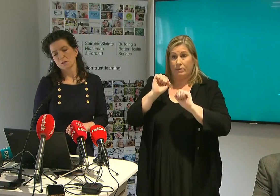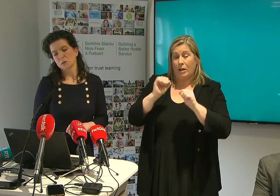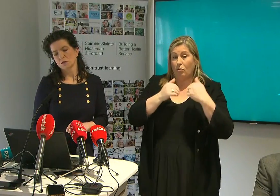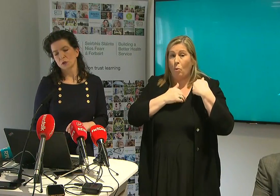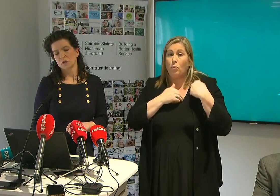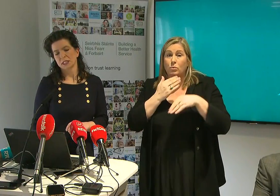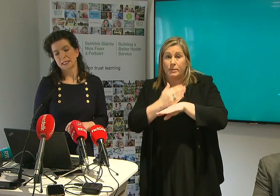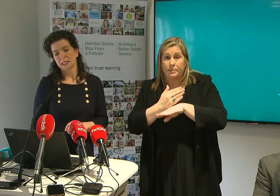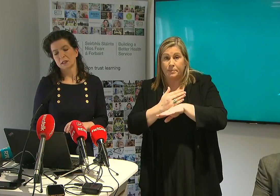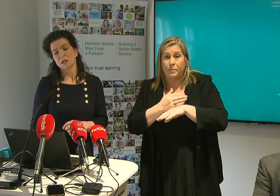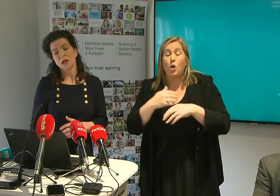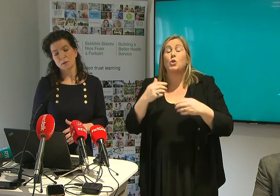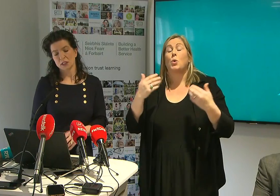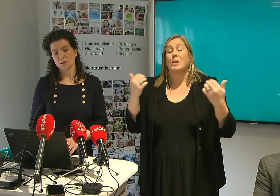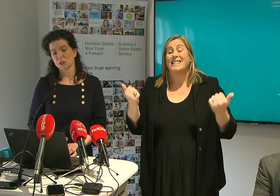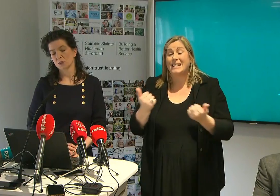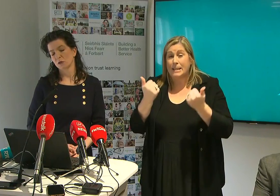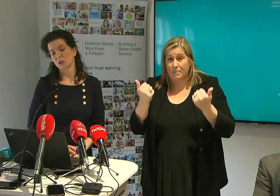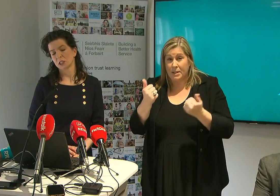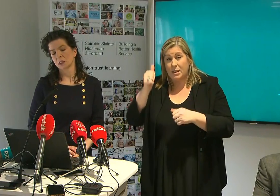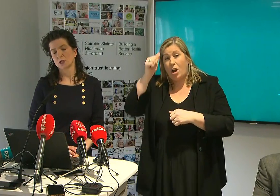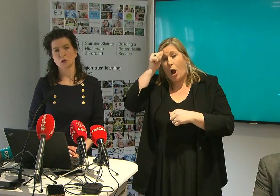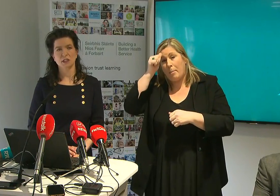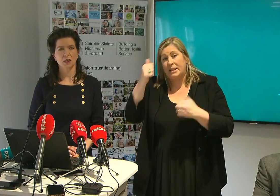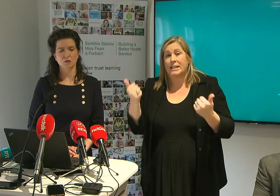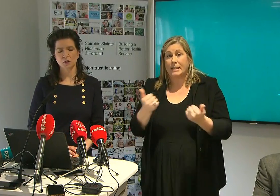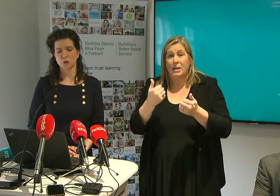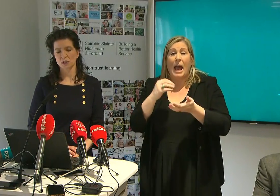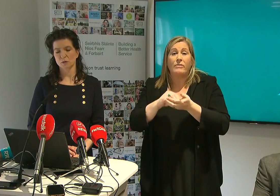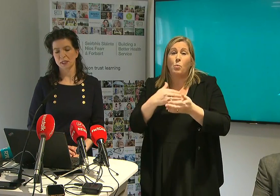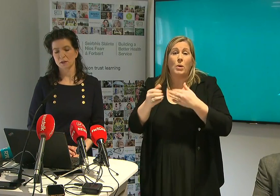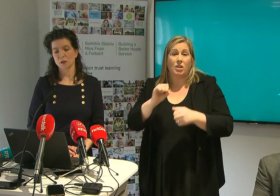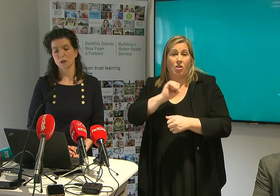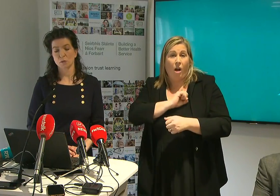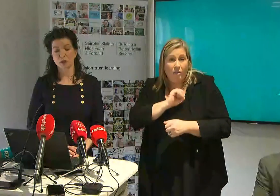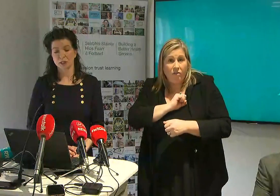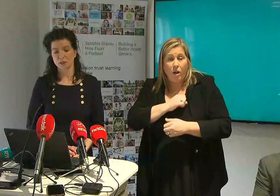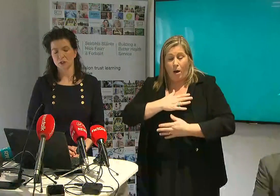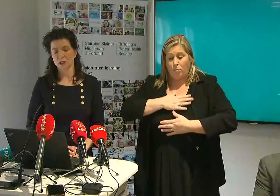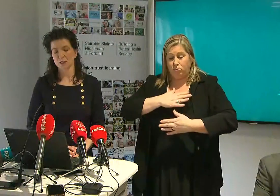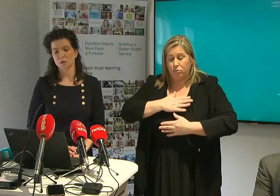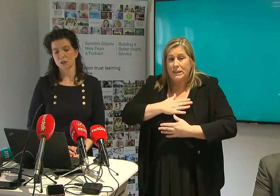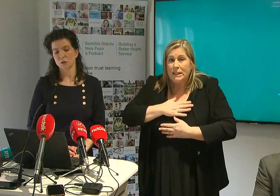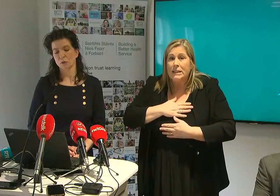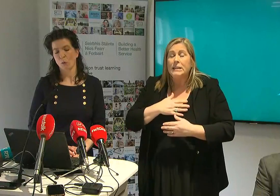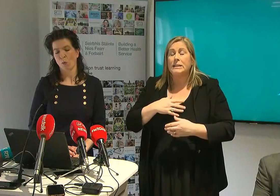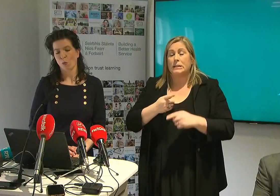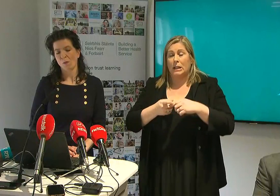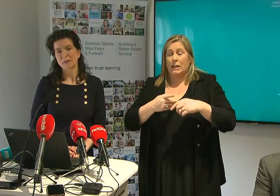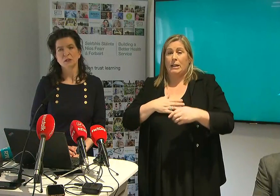So the symptoms of COVID-19, the common symptoms of infection include cough, shortness of breath, and breathing difficulties and